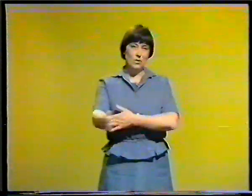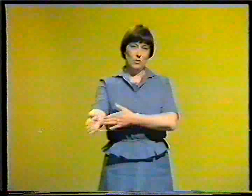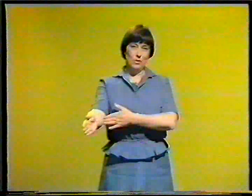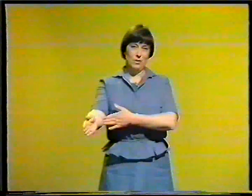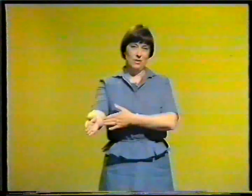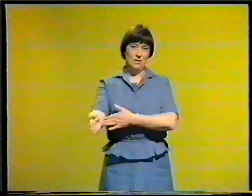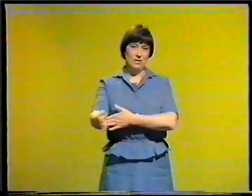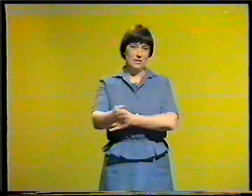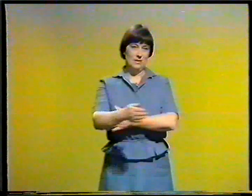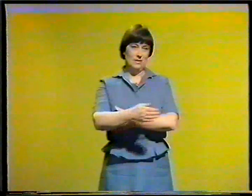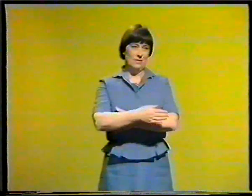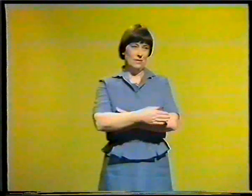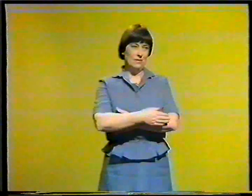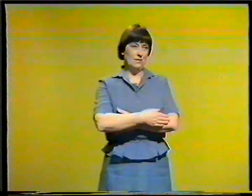Door.